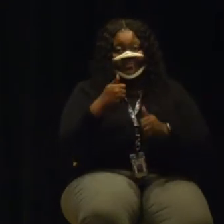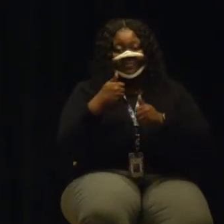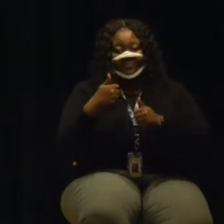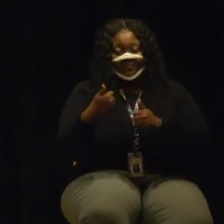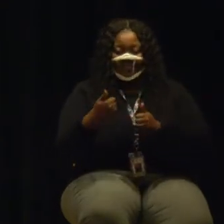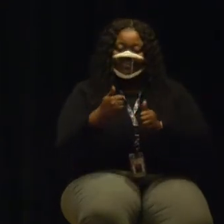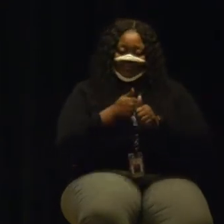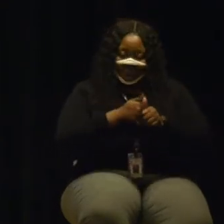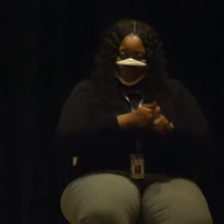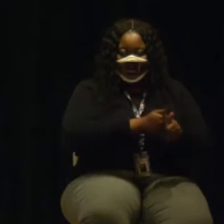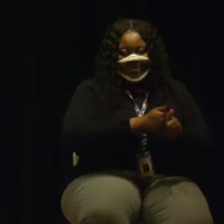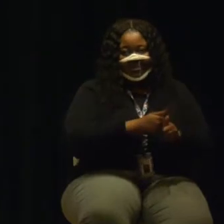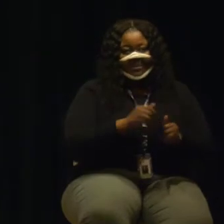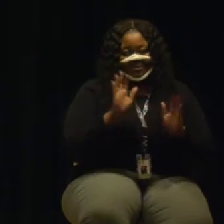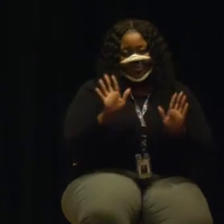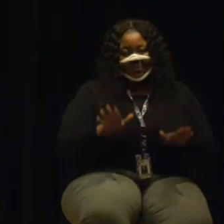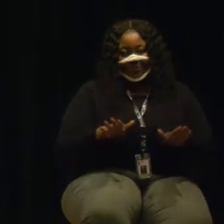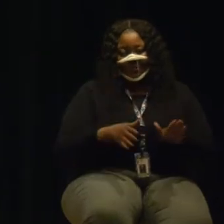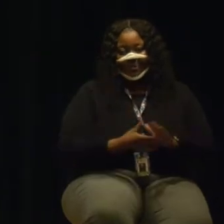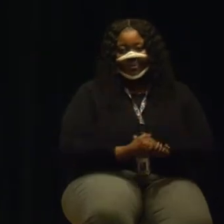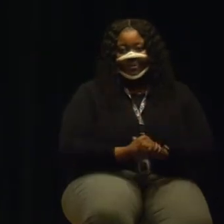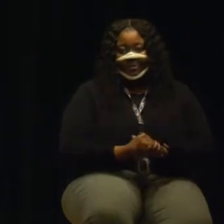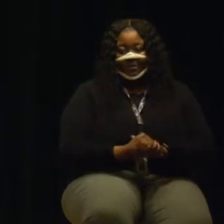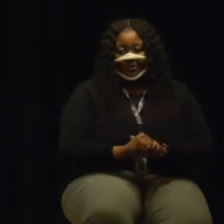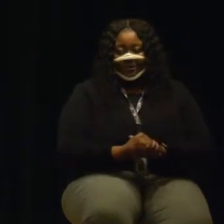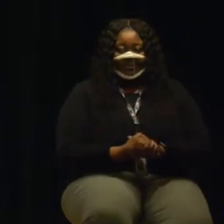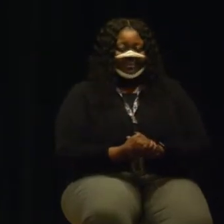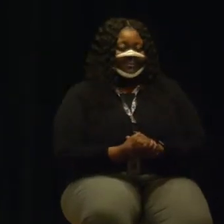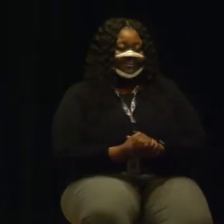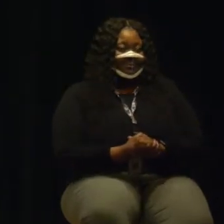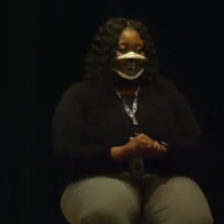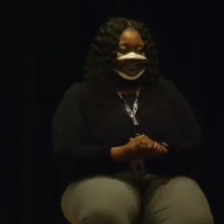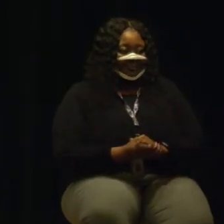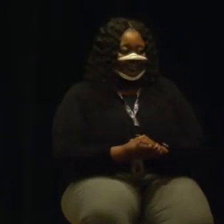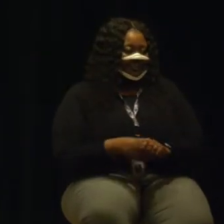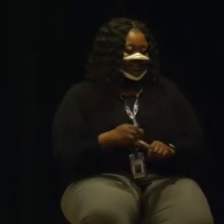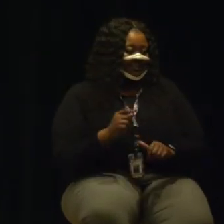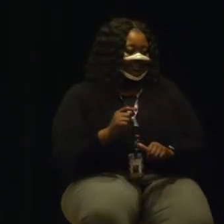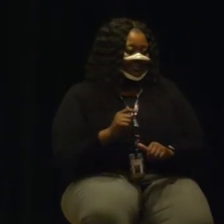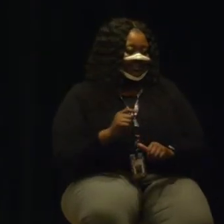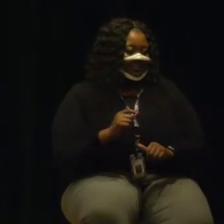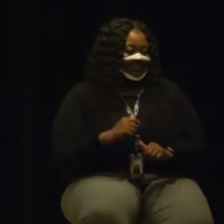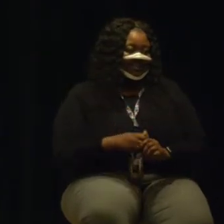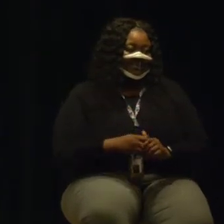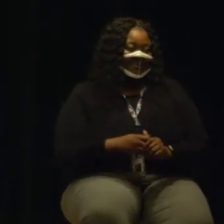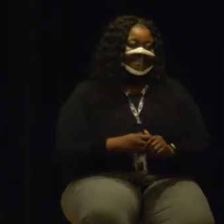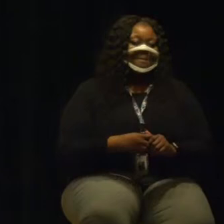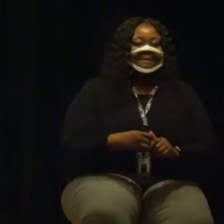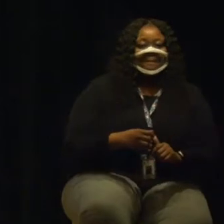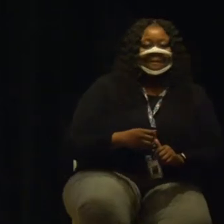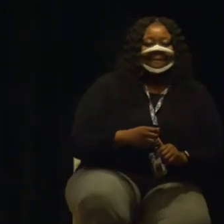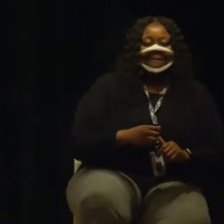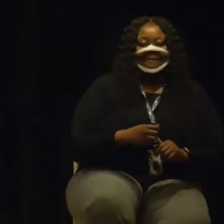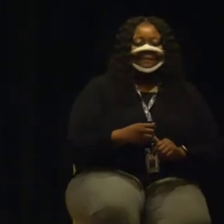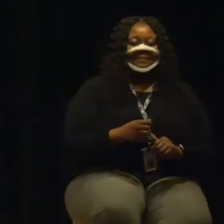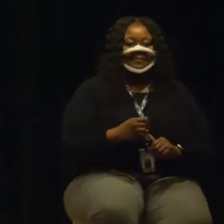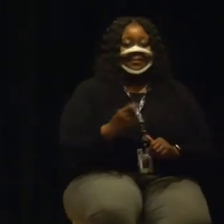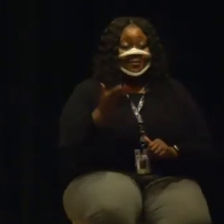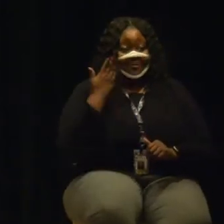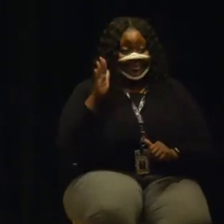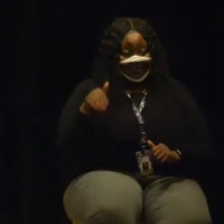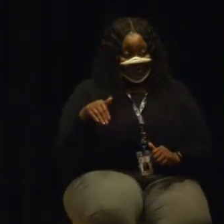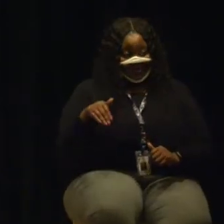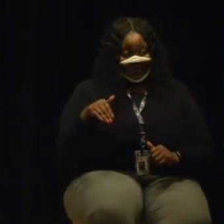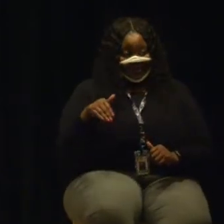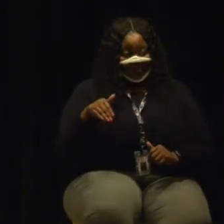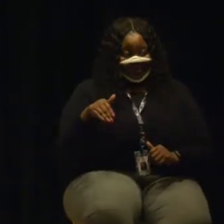center, especially with boxing. A hyper-capitalist, like a super-capitalist, you know what I mean? But I also think that, like, you know, and we all know that how, but he has